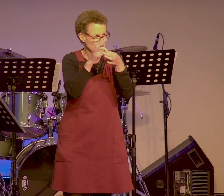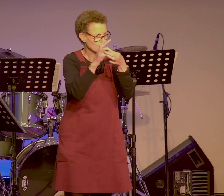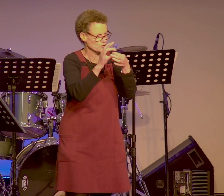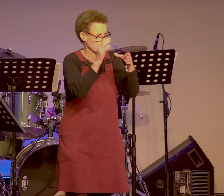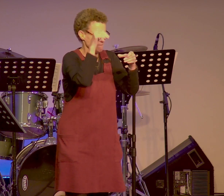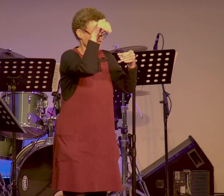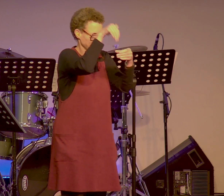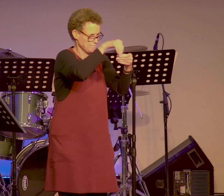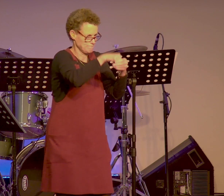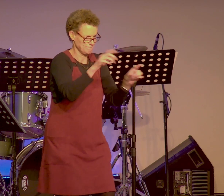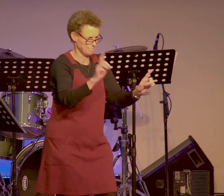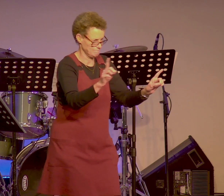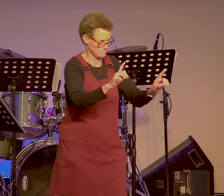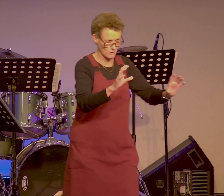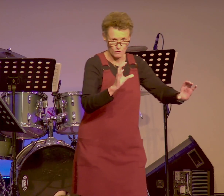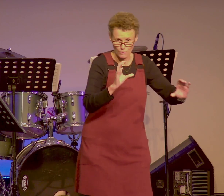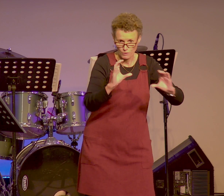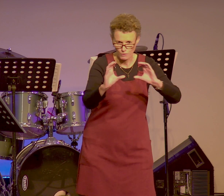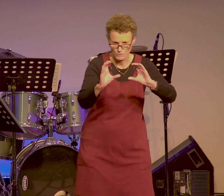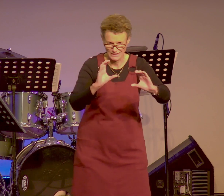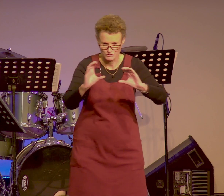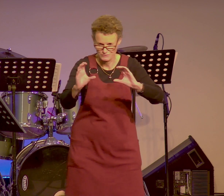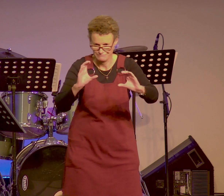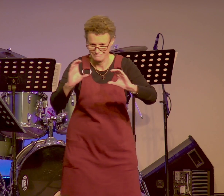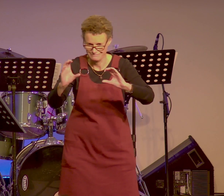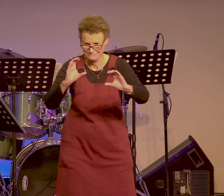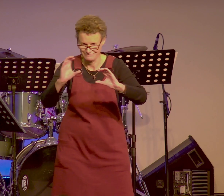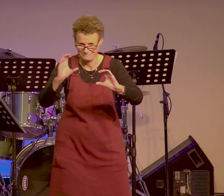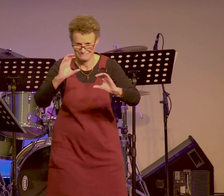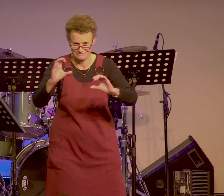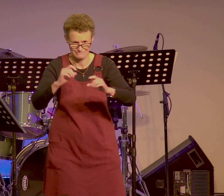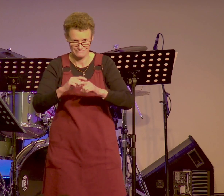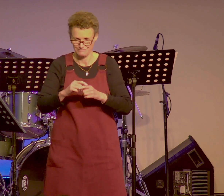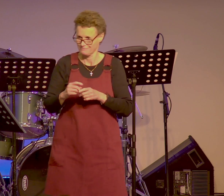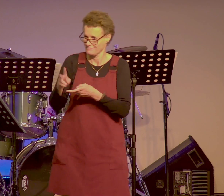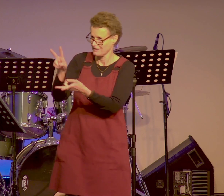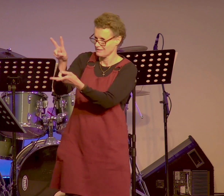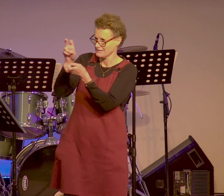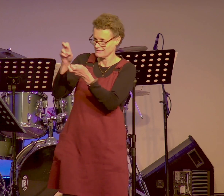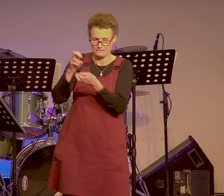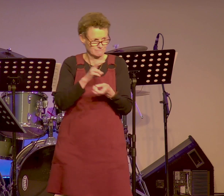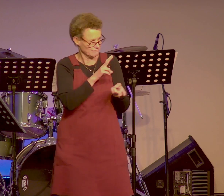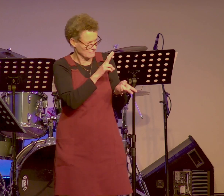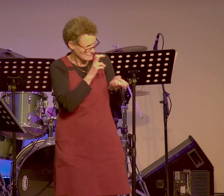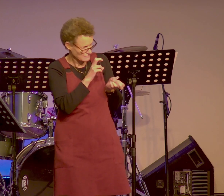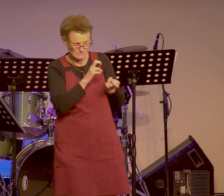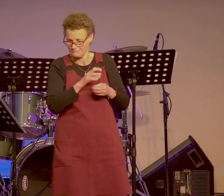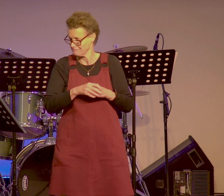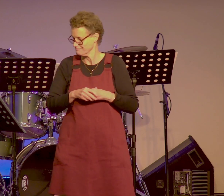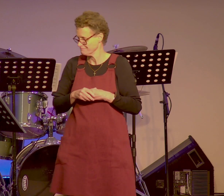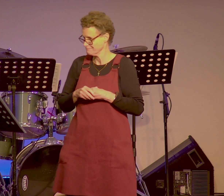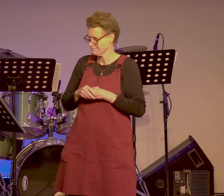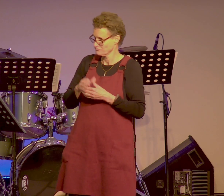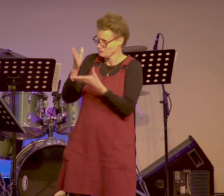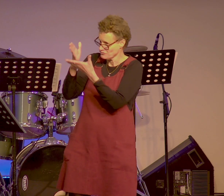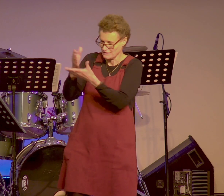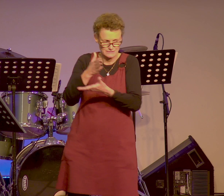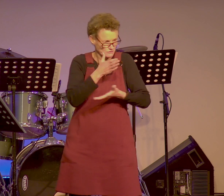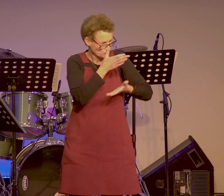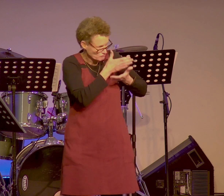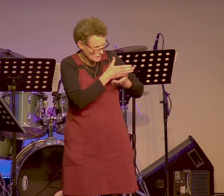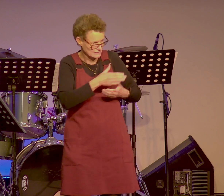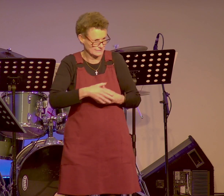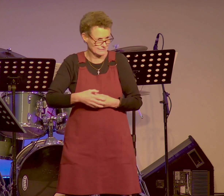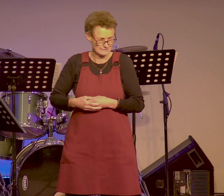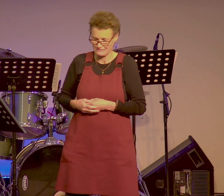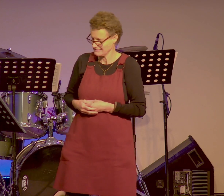to have a relationship with him. Relationship is what? Communication. He wants us to have that